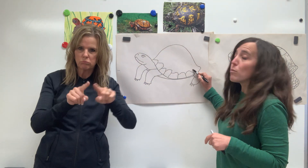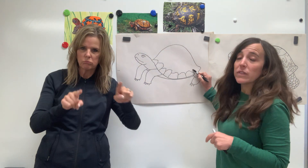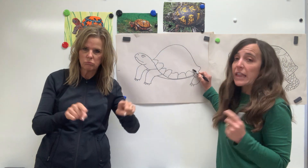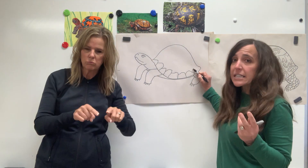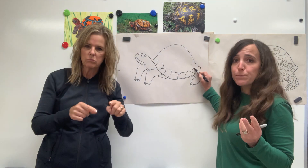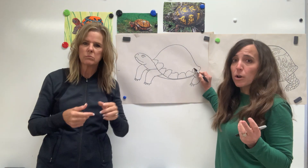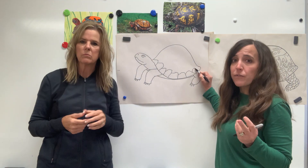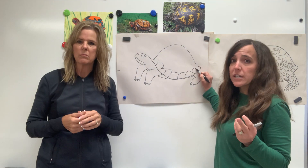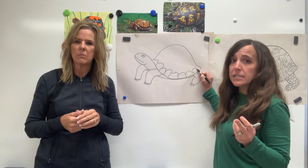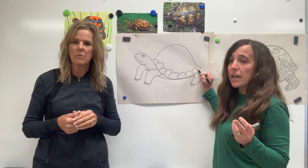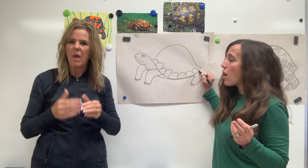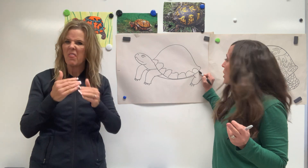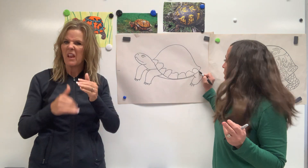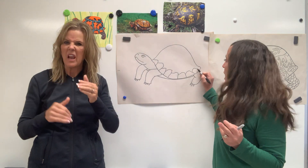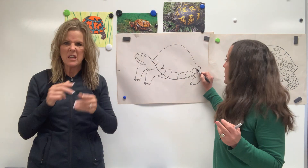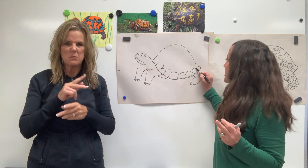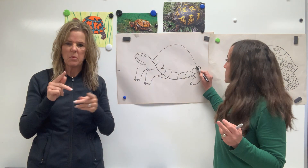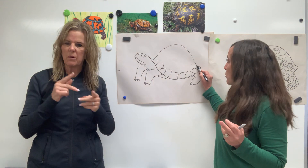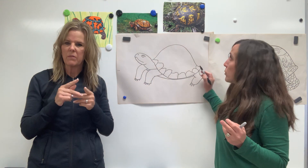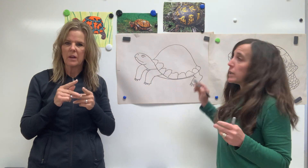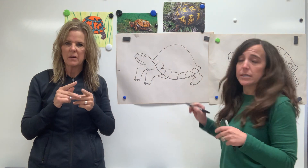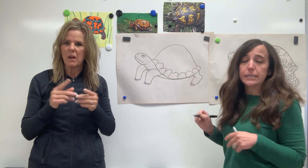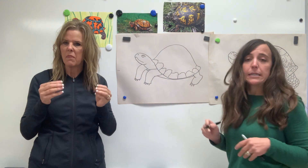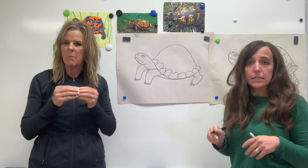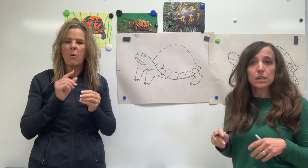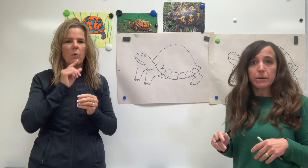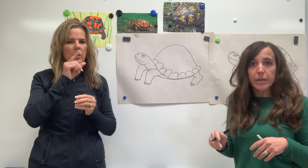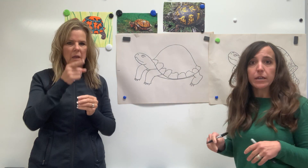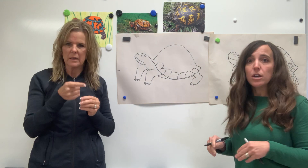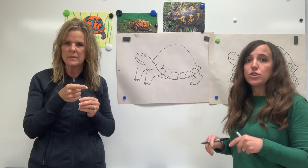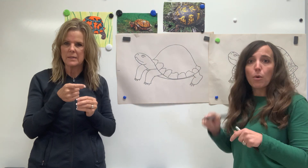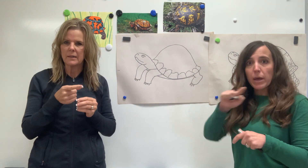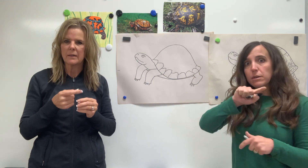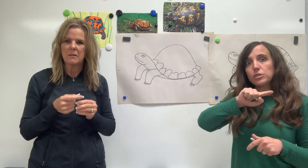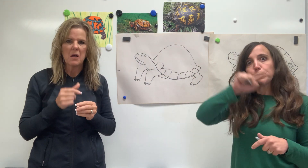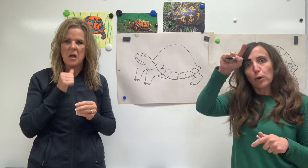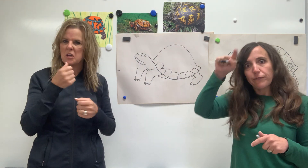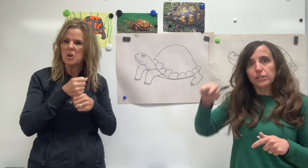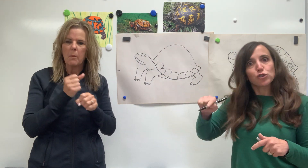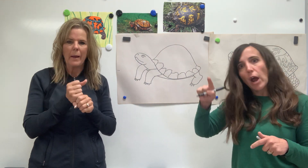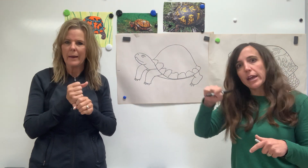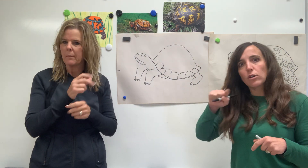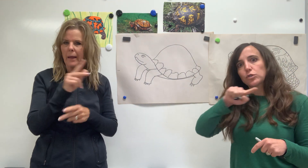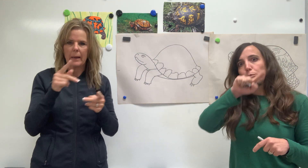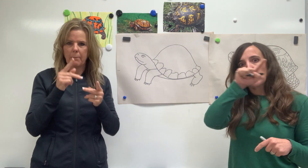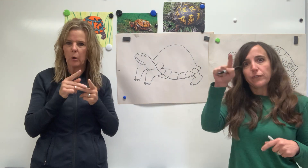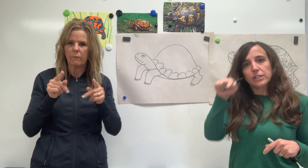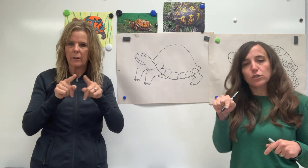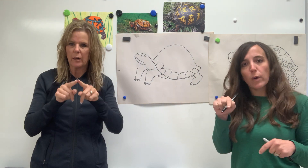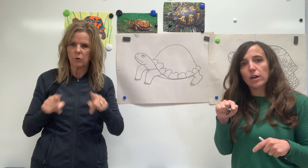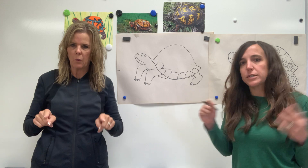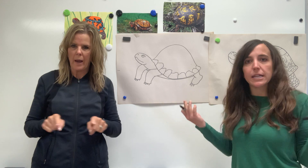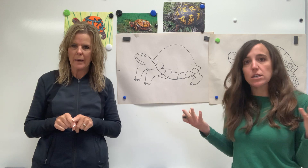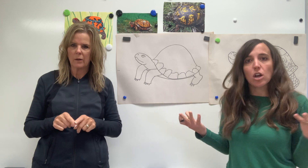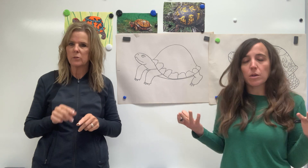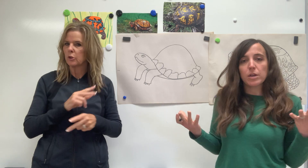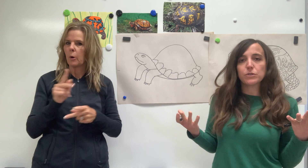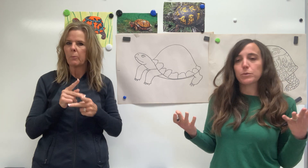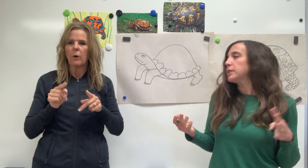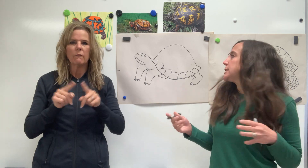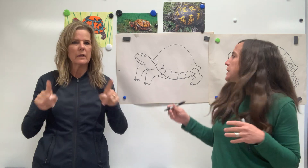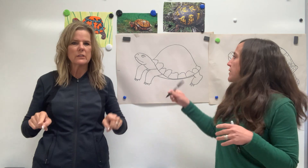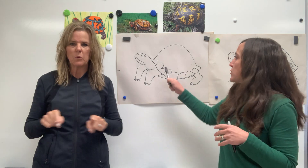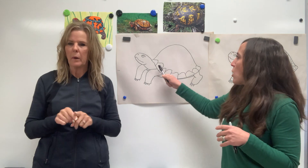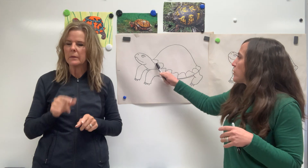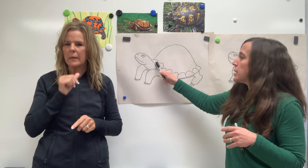And the less perfect they are, guys, the more realistic it's going to be. Don't make them just perfect triangles or perfect squares. That's not going to